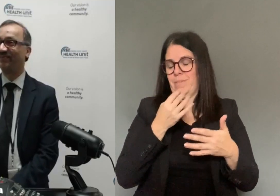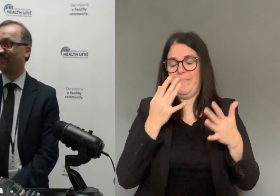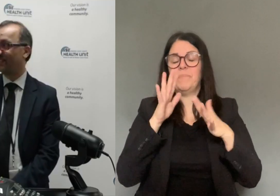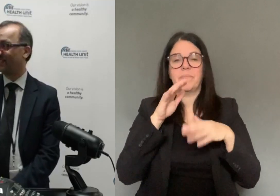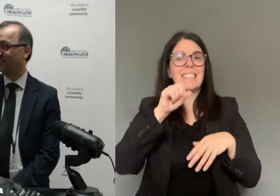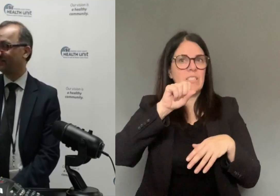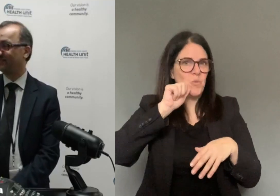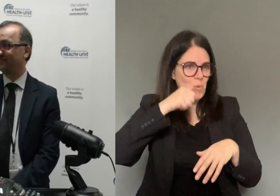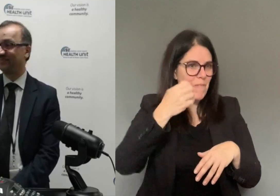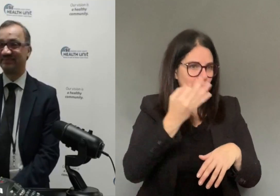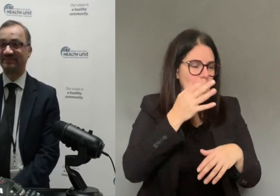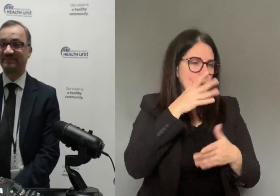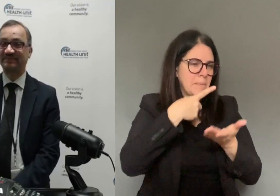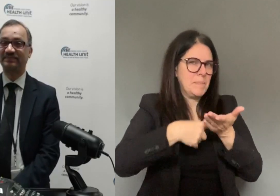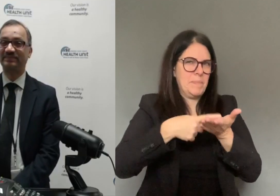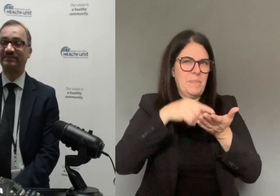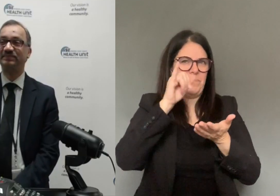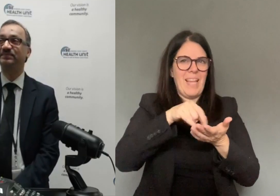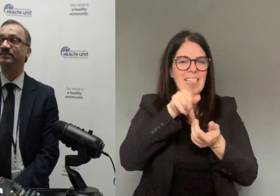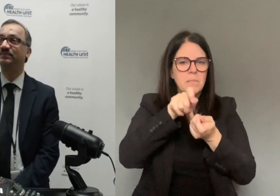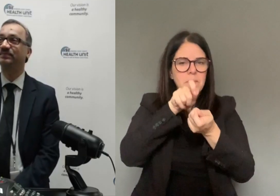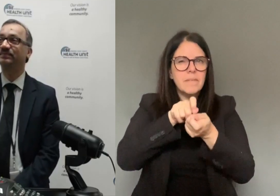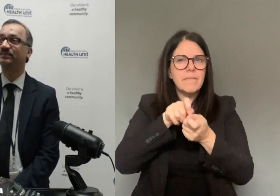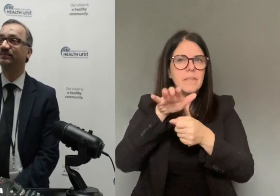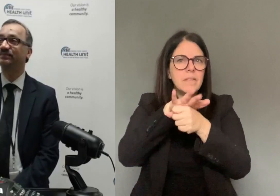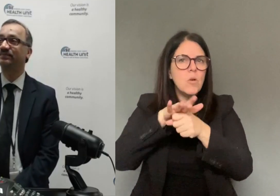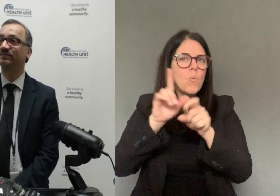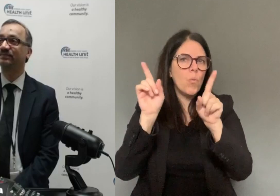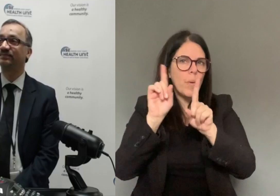Any questions from CTV?